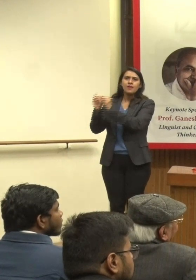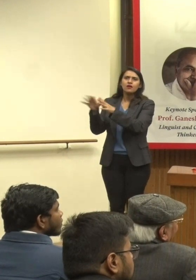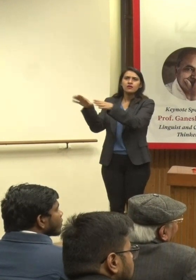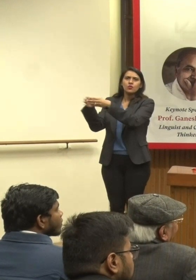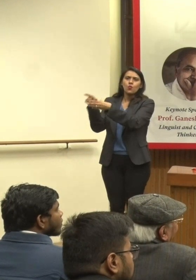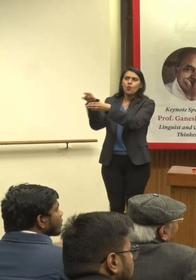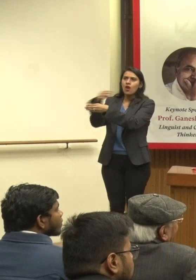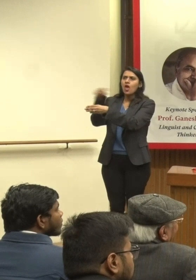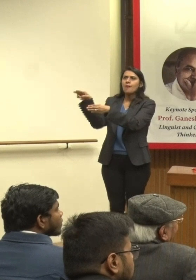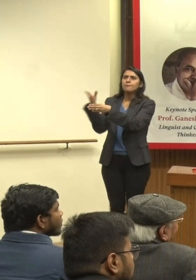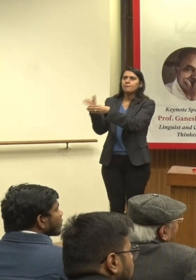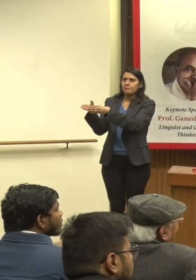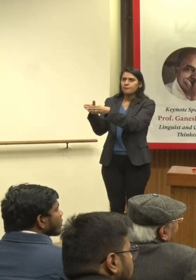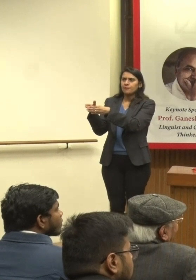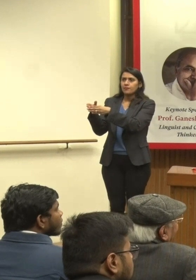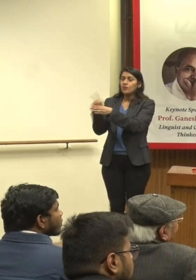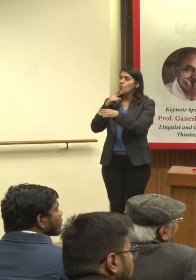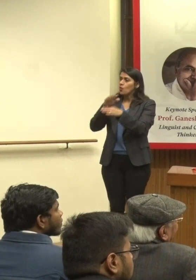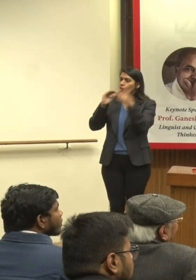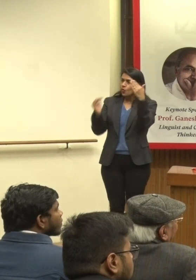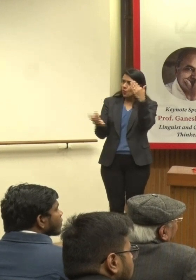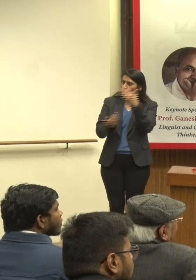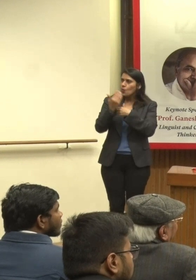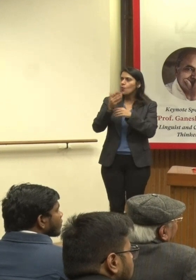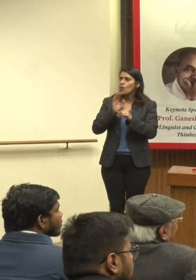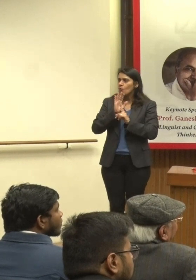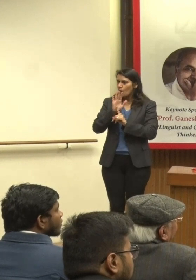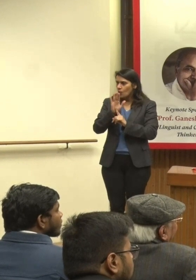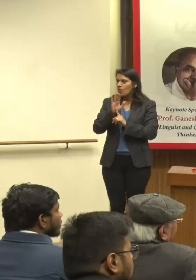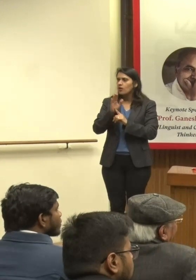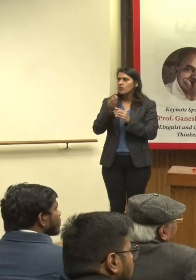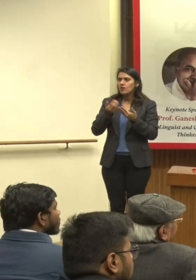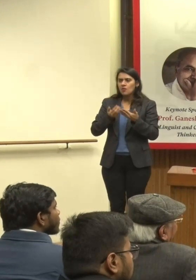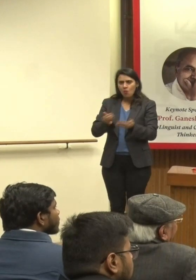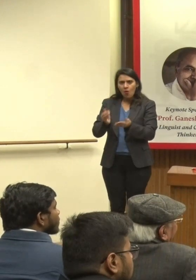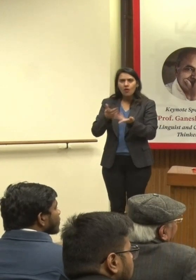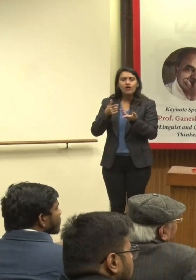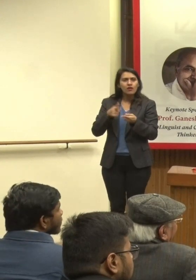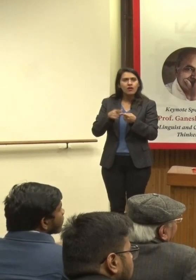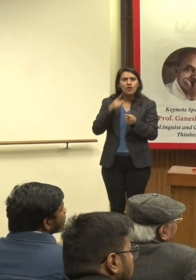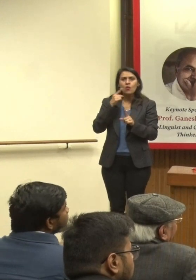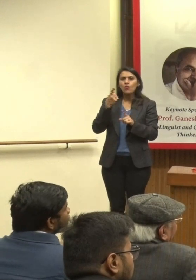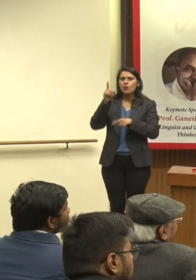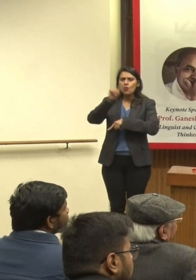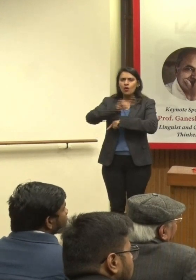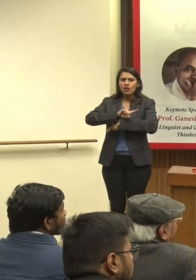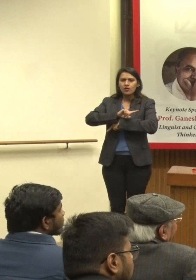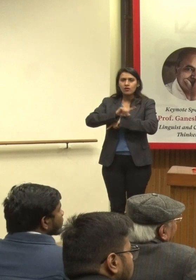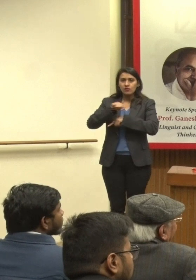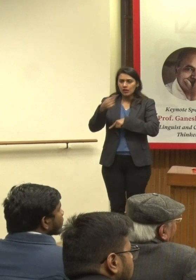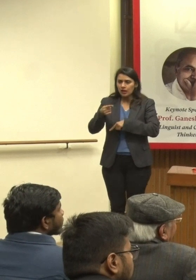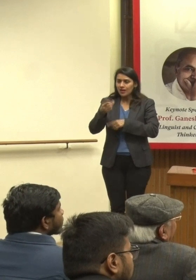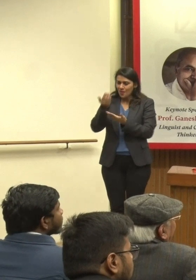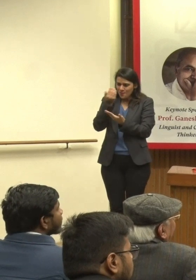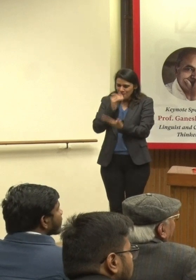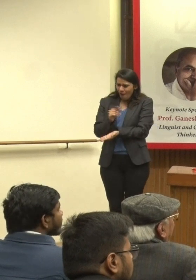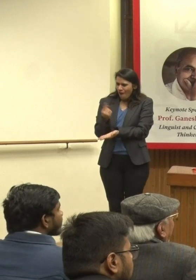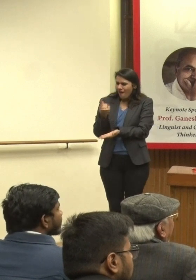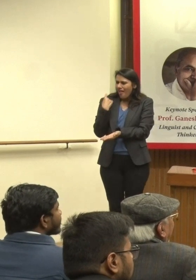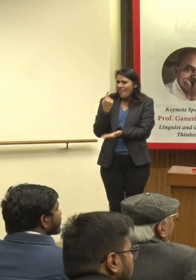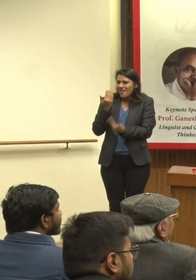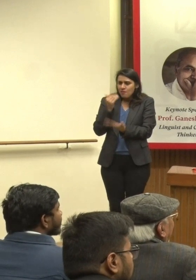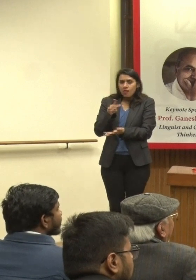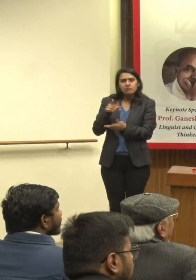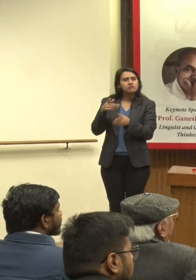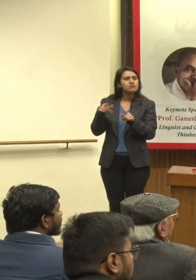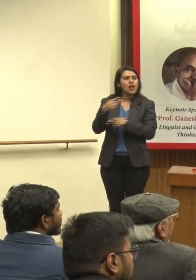an absolutely newborn infant of 1 hour, 1 day old, was also to be criminal, to be seen